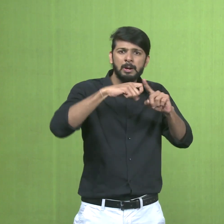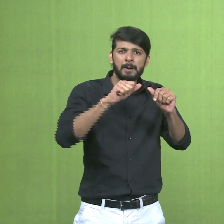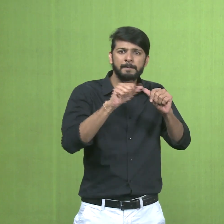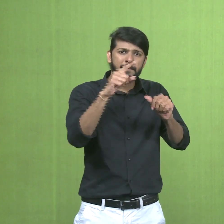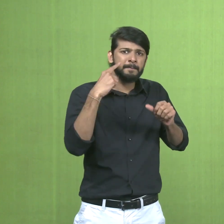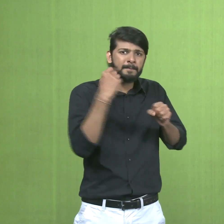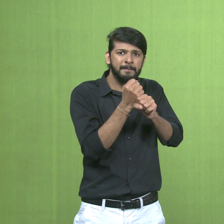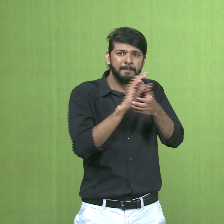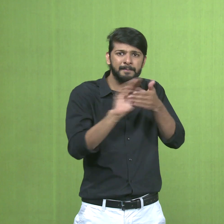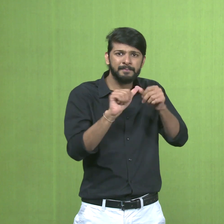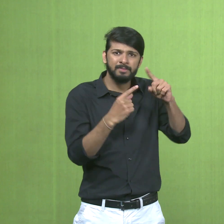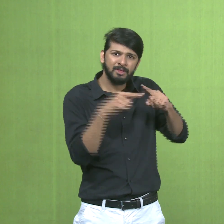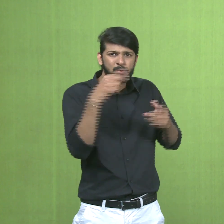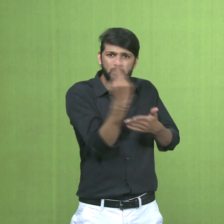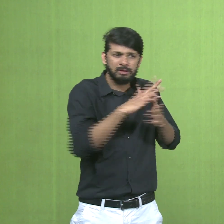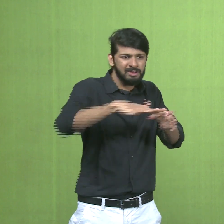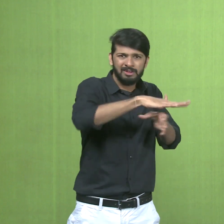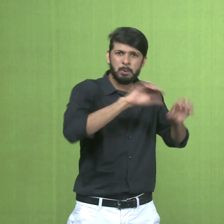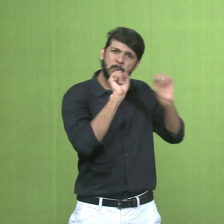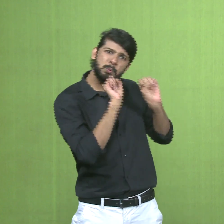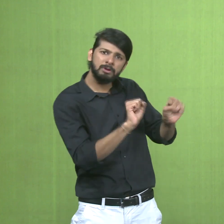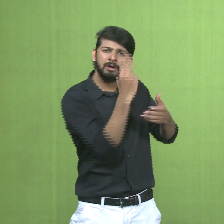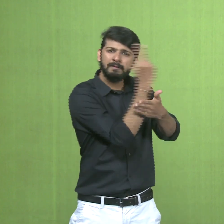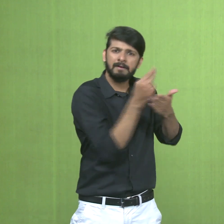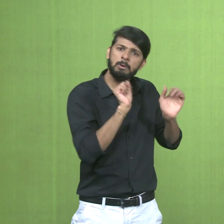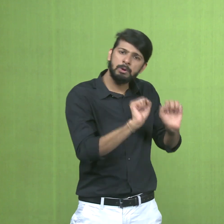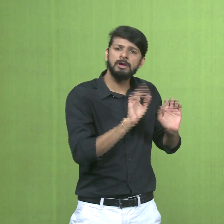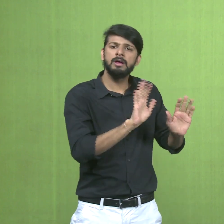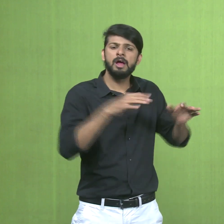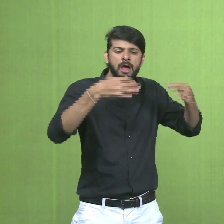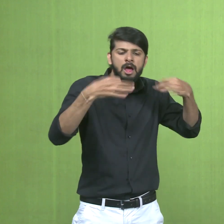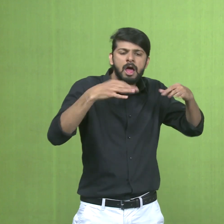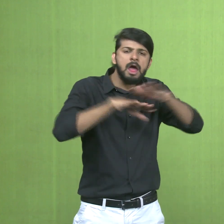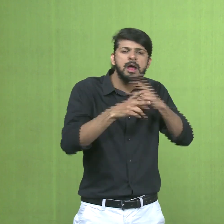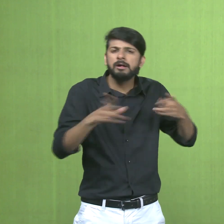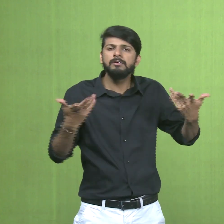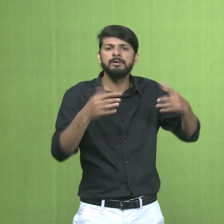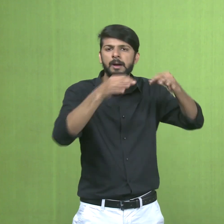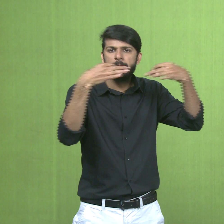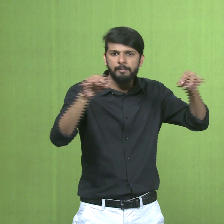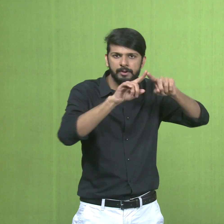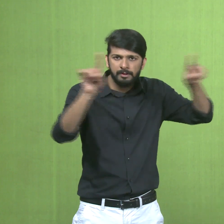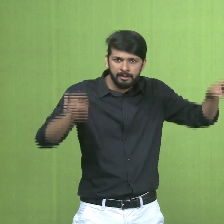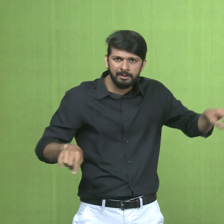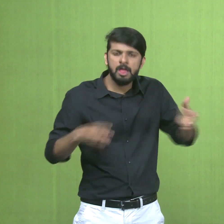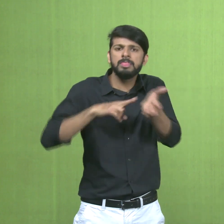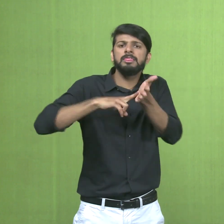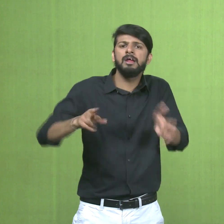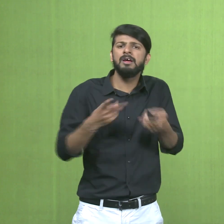The materials which are being used for the making of the particular Kali Ghat paintings are as follows: